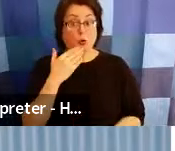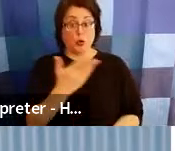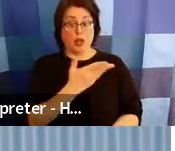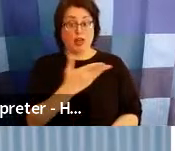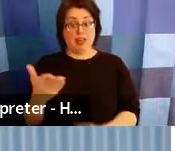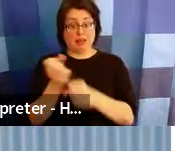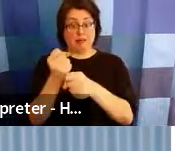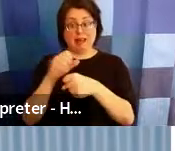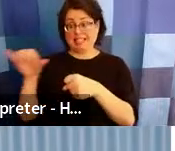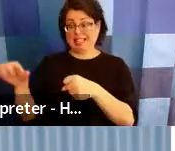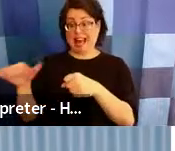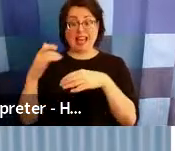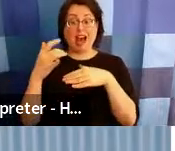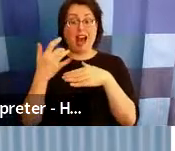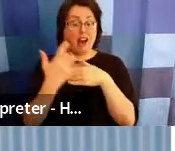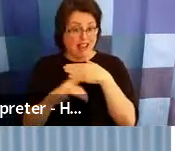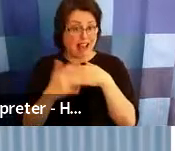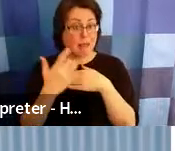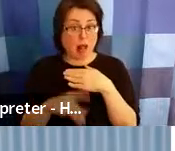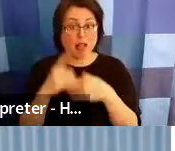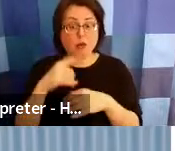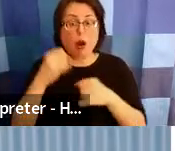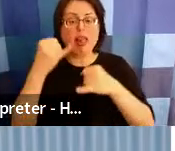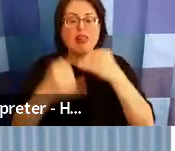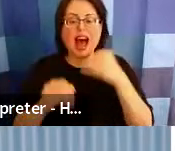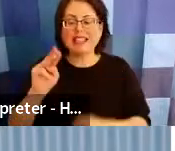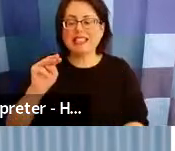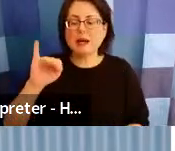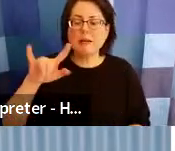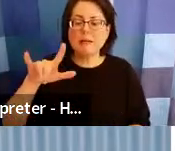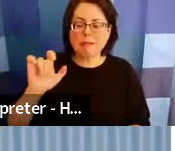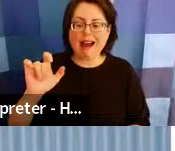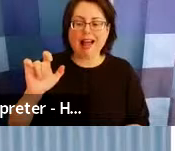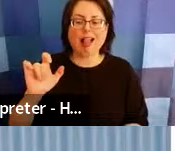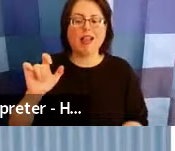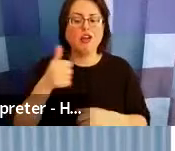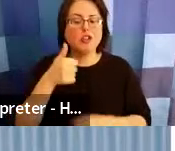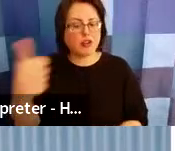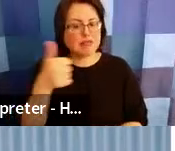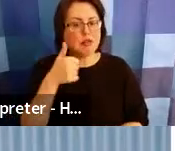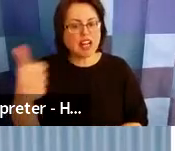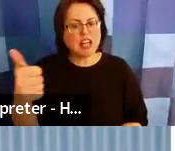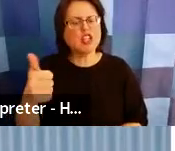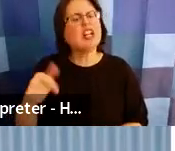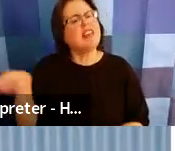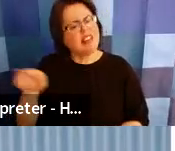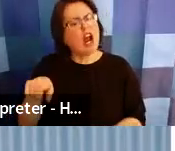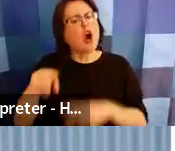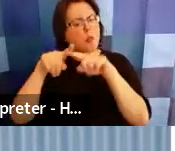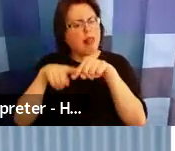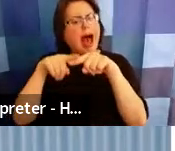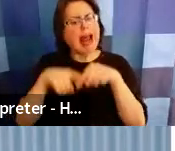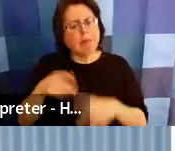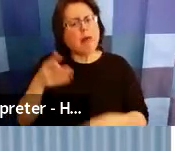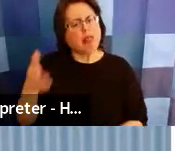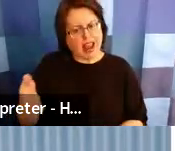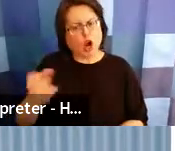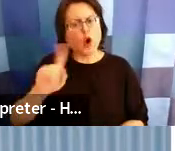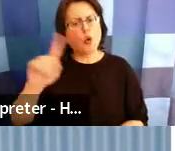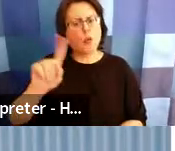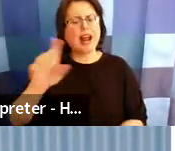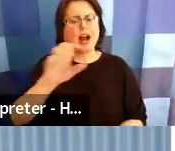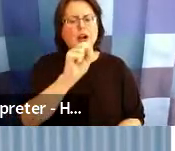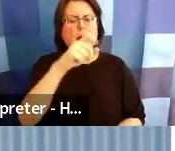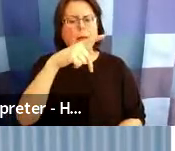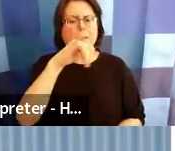useful for last mile transportation is that they're plentiful and they can be found reliably at the locations that SPIN and the city of